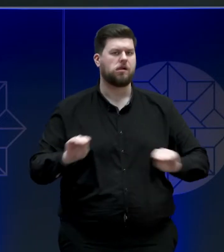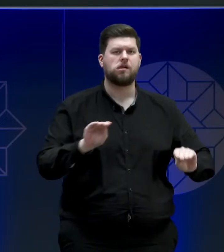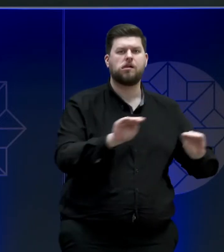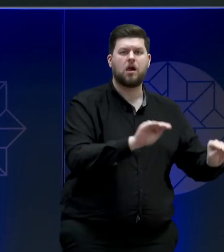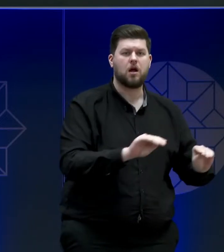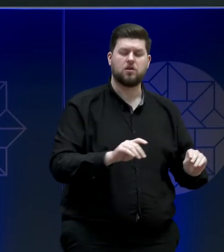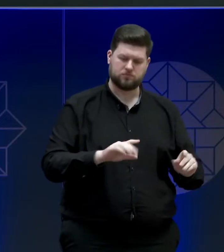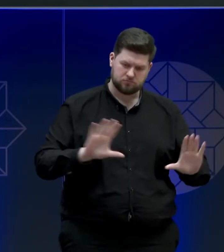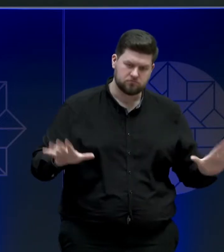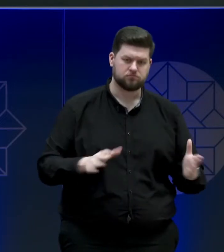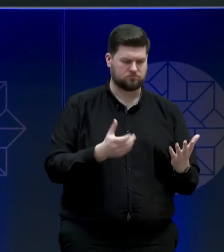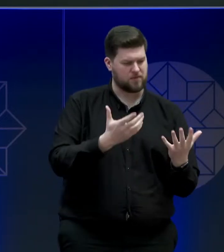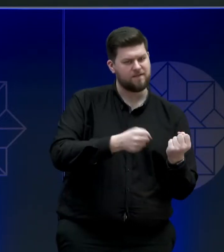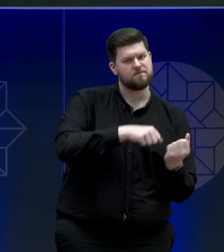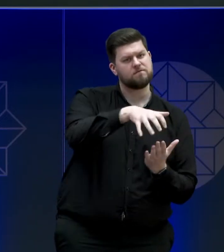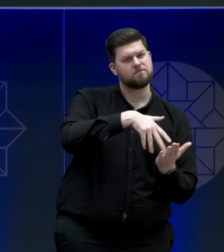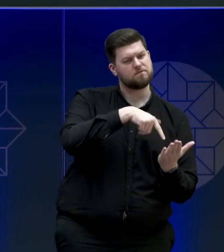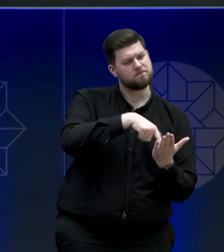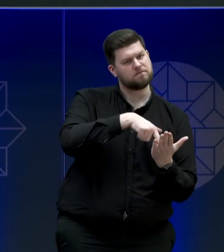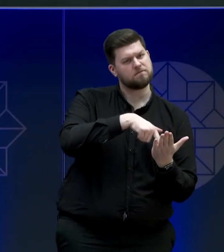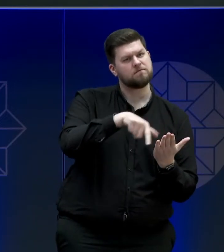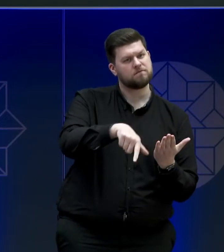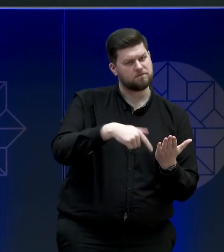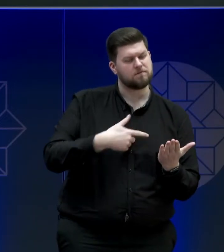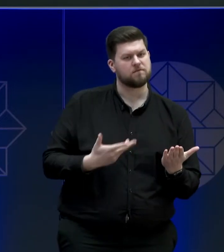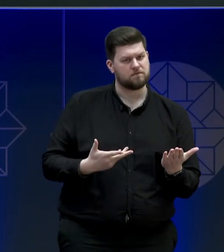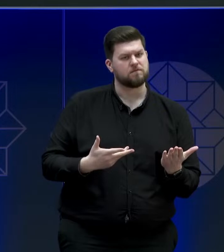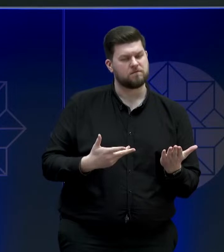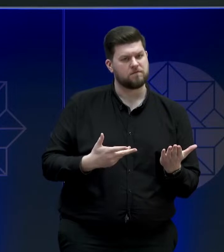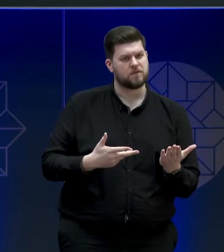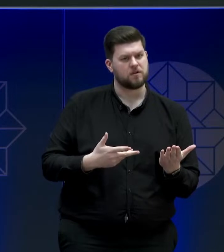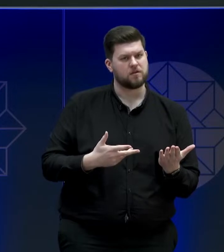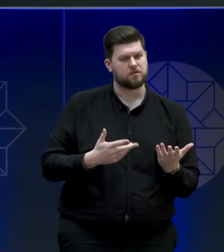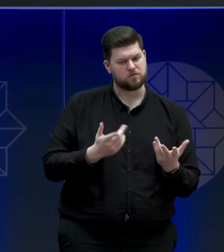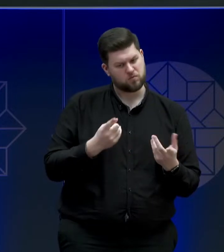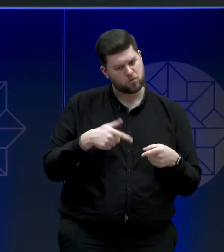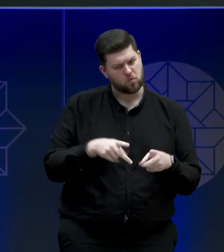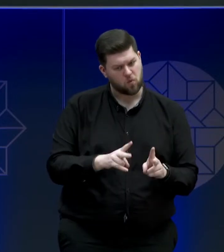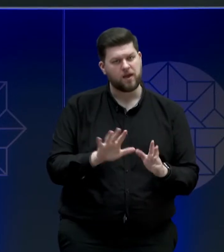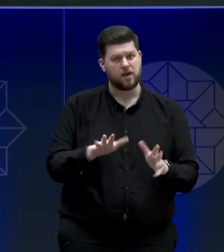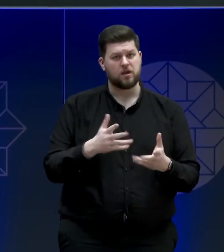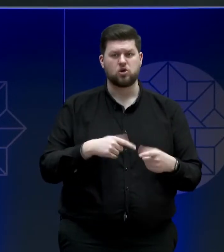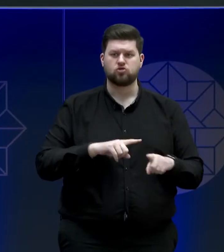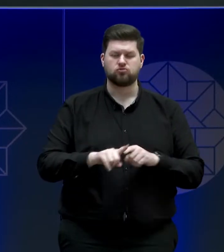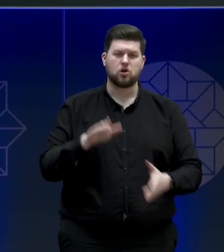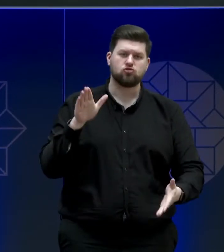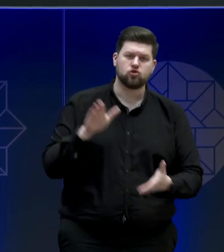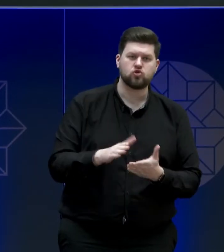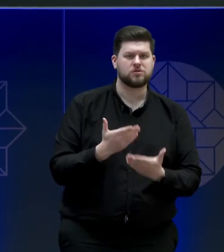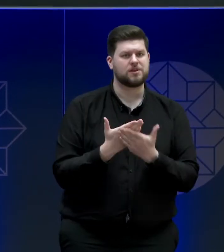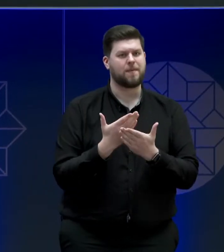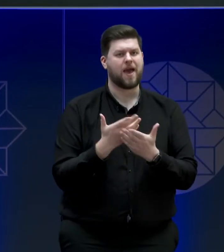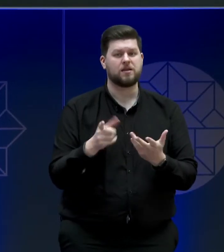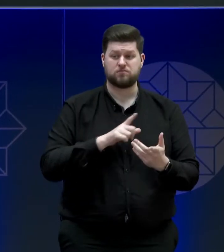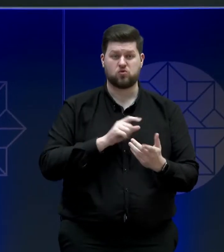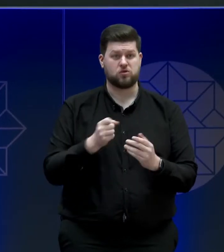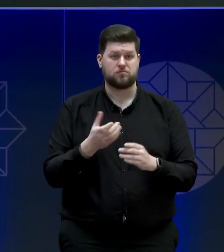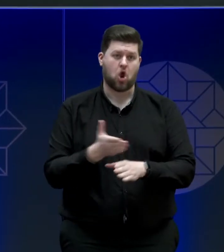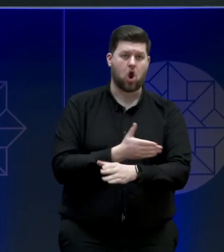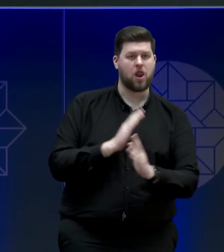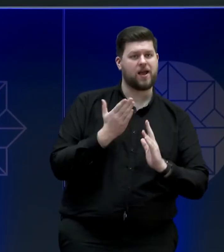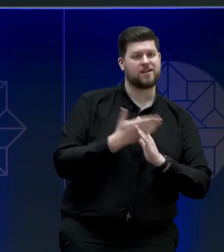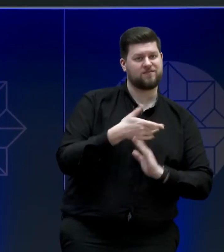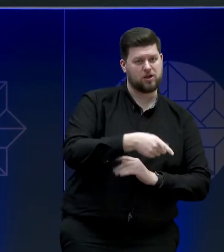complete package of measures, which are about, in some respects, reducing demand because of earlier intervention and by